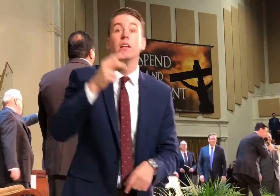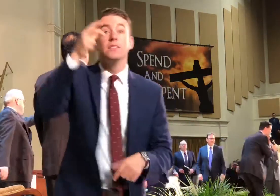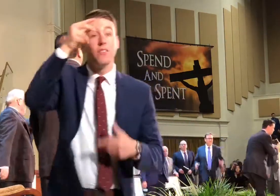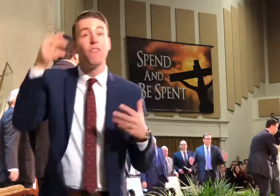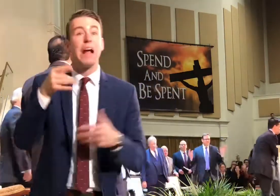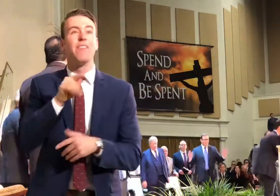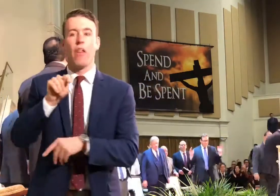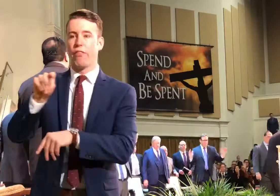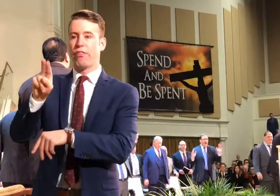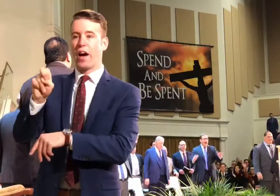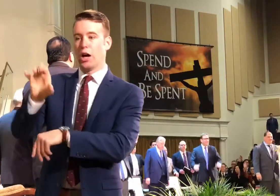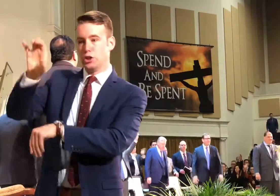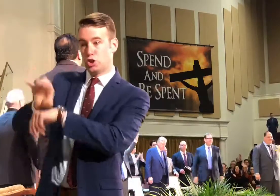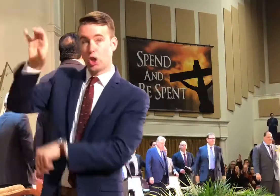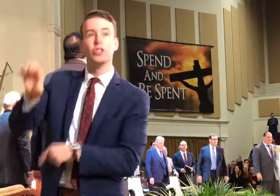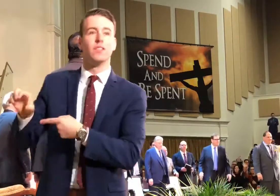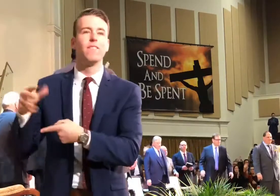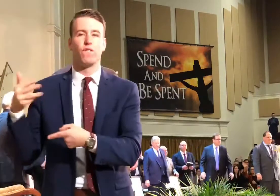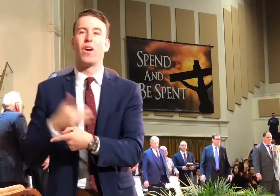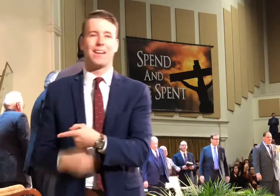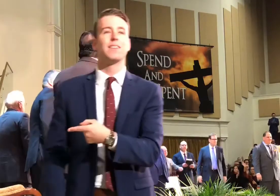church.